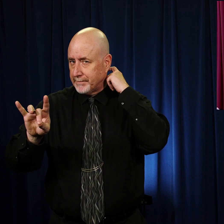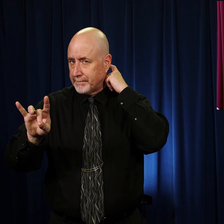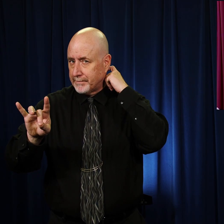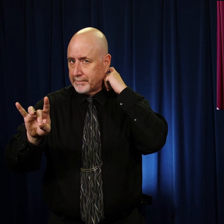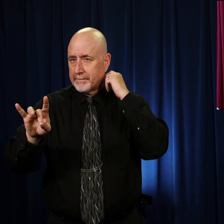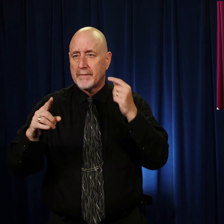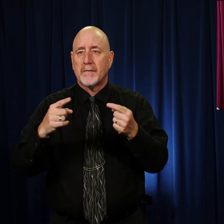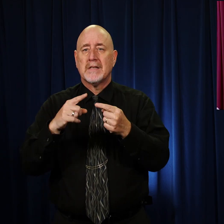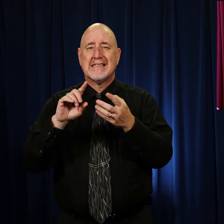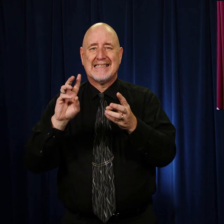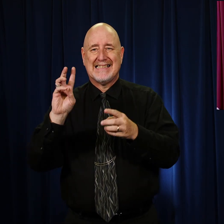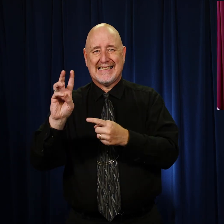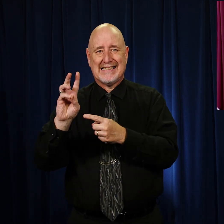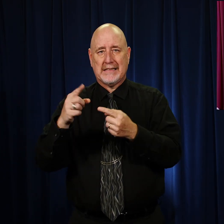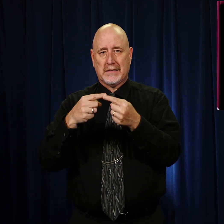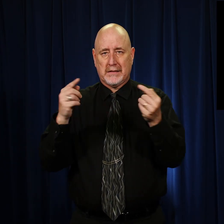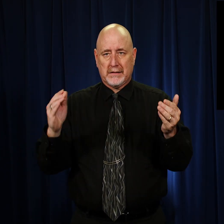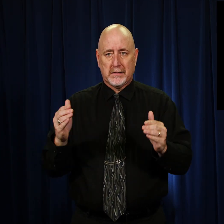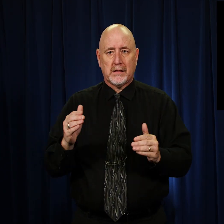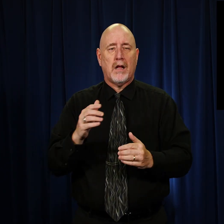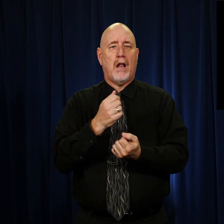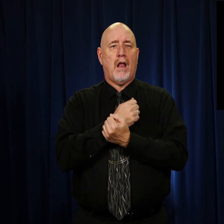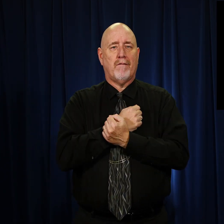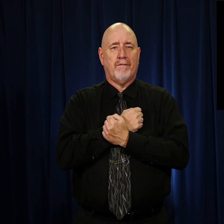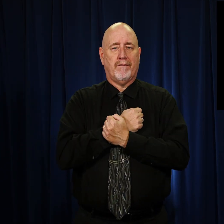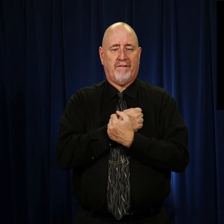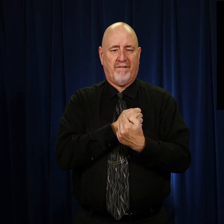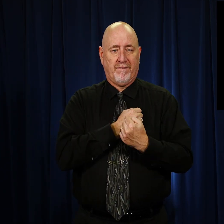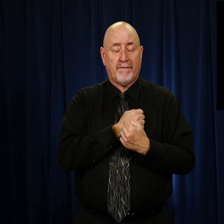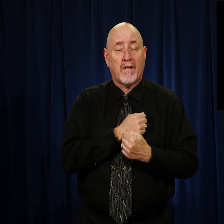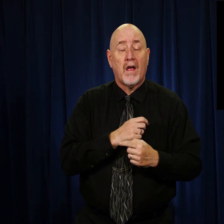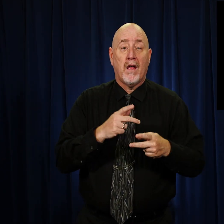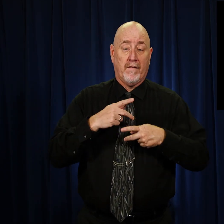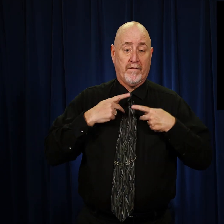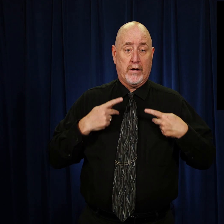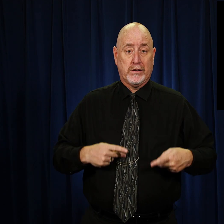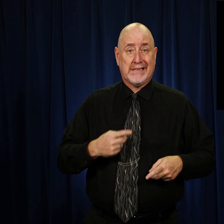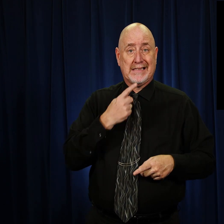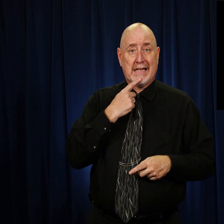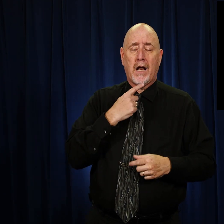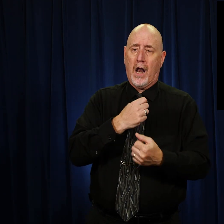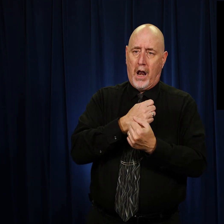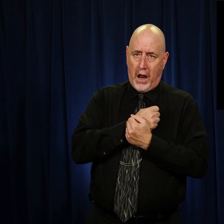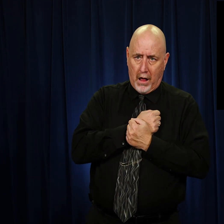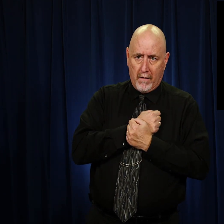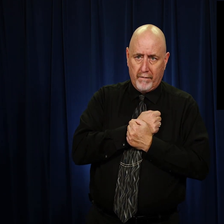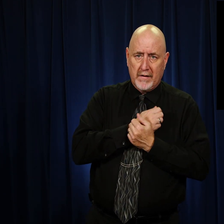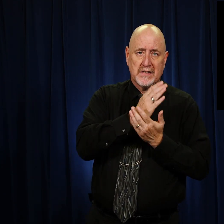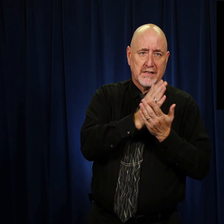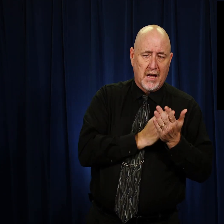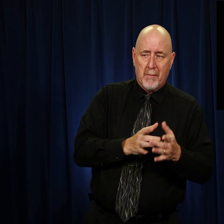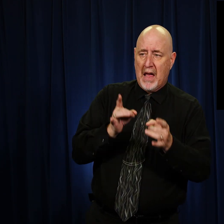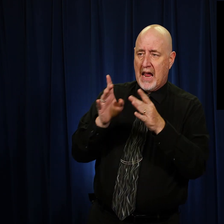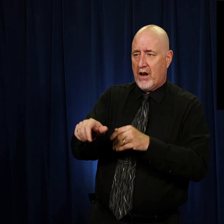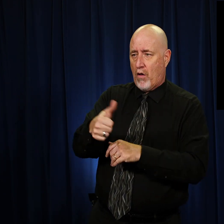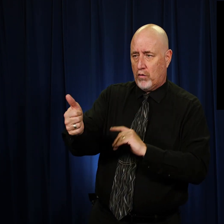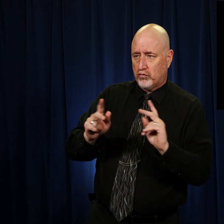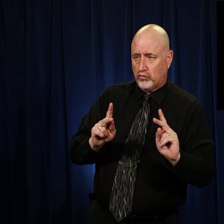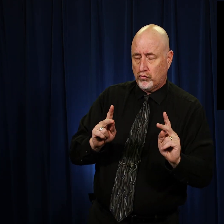This is contrast number 6, and this is love. The Pharisees said you should love some and you should hate